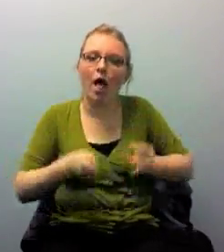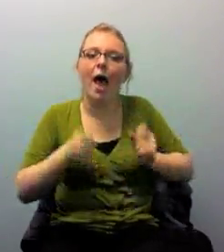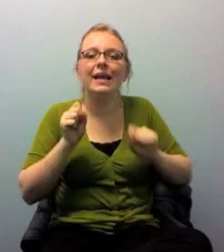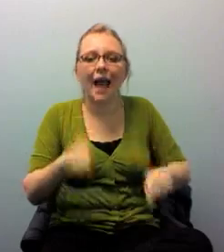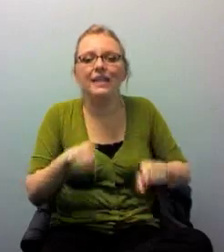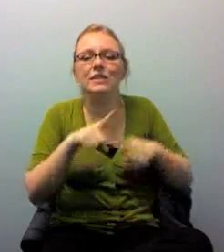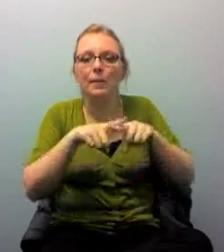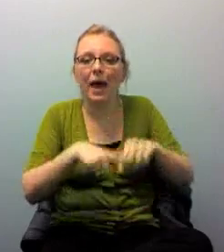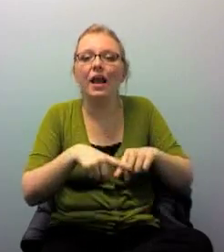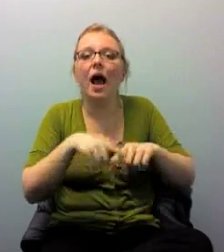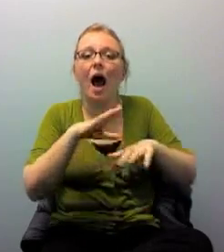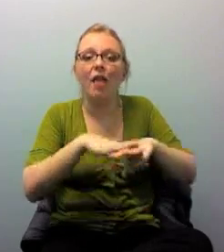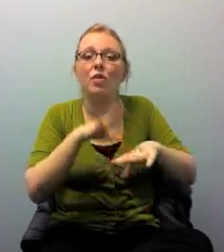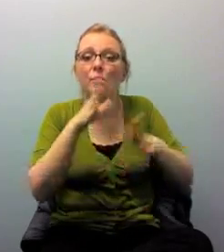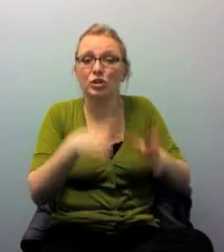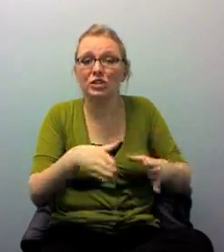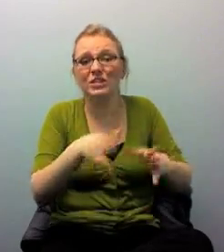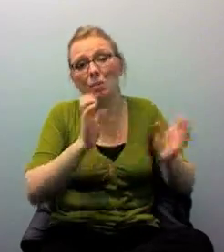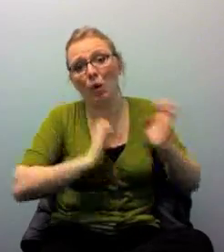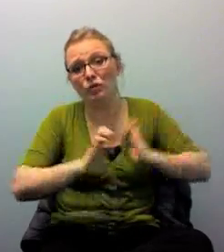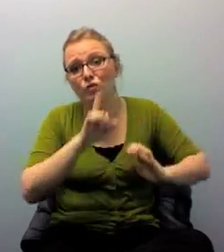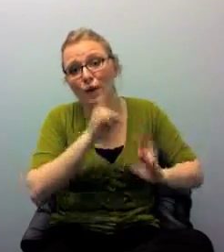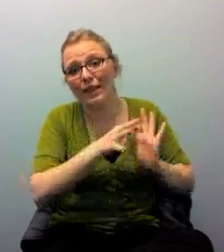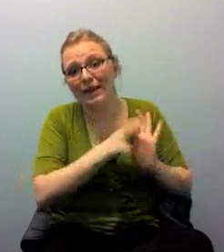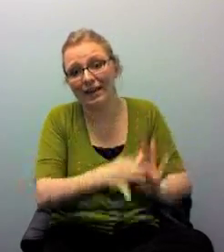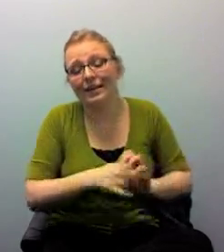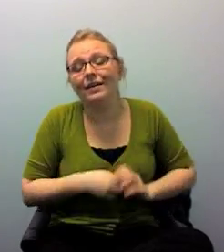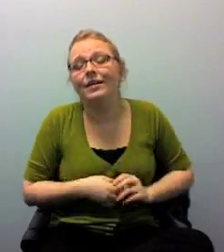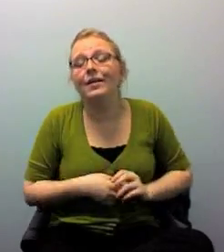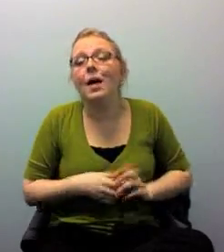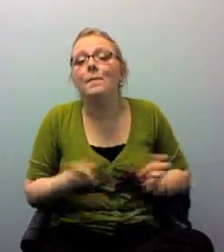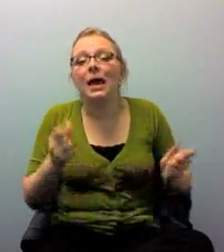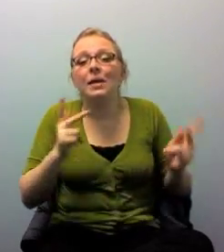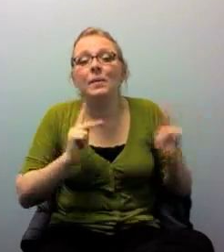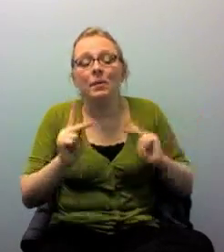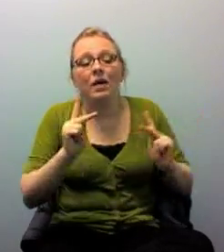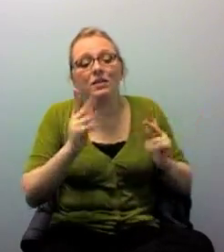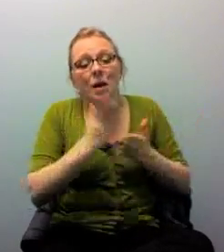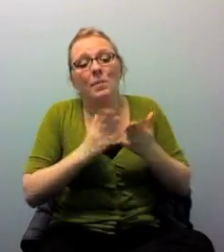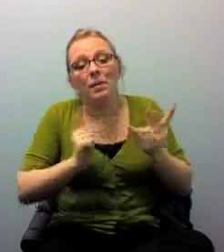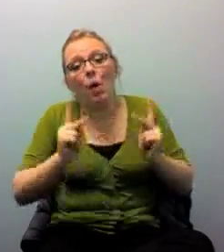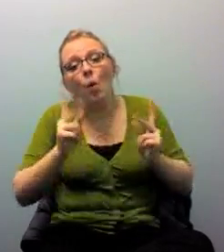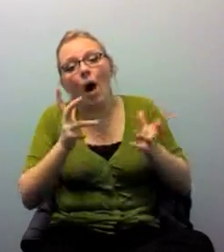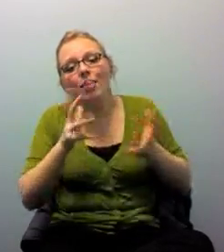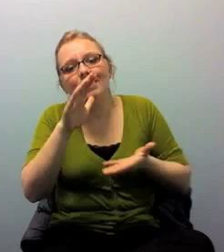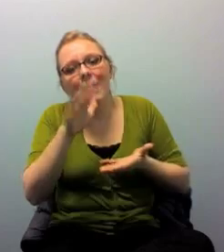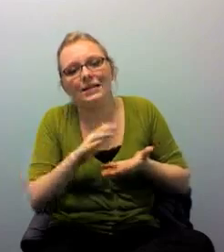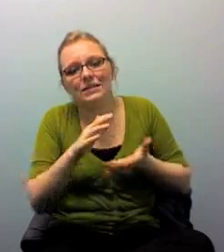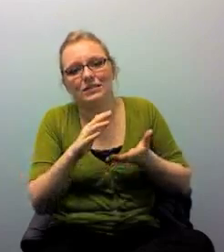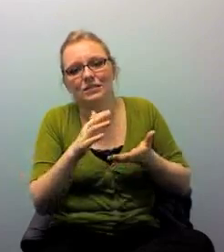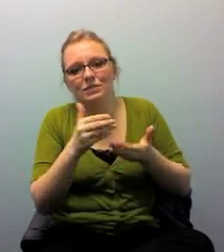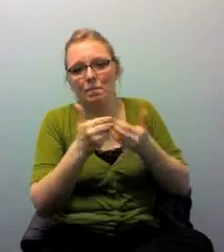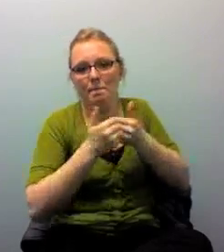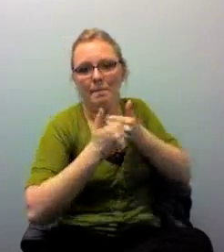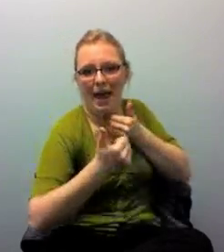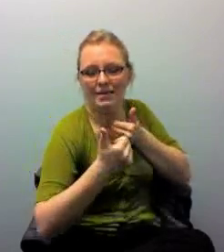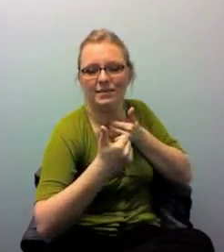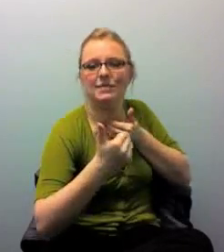person's emotions. Usually people need a little bit less space if someone is approaching them and seems happy or in a good